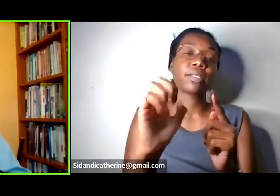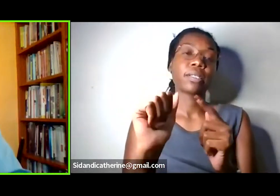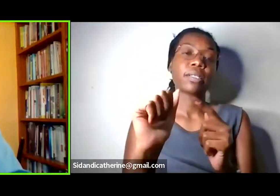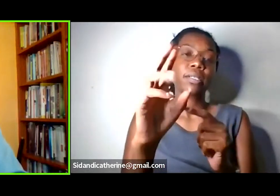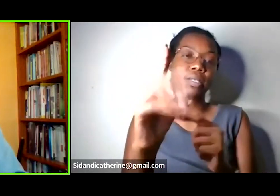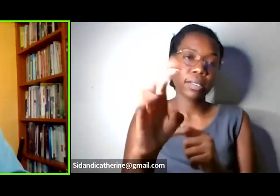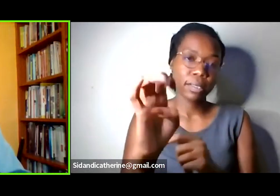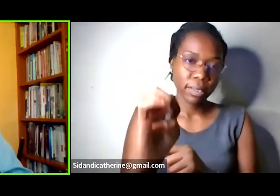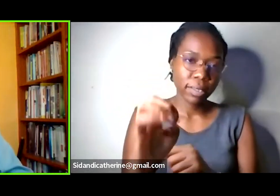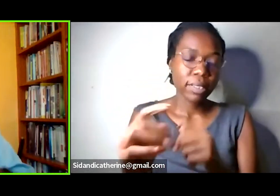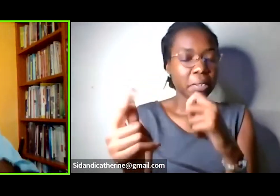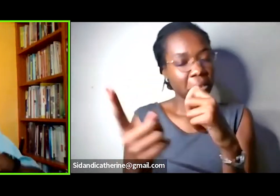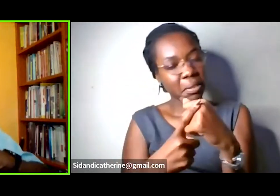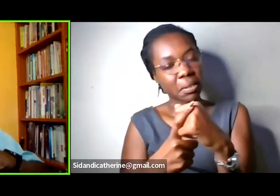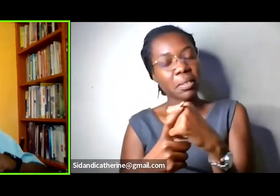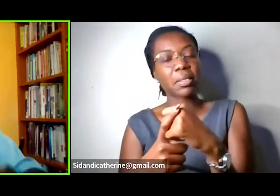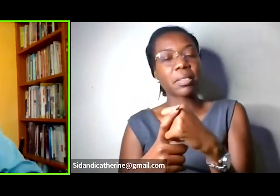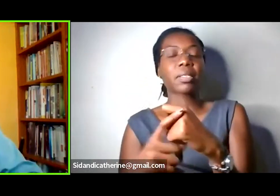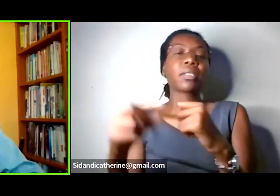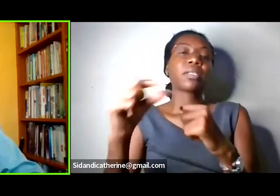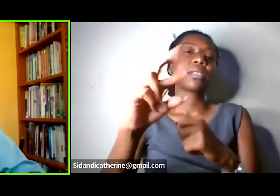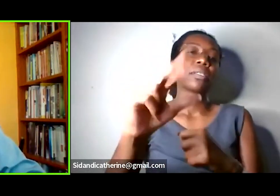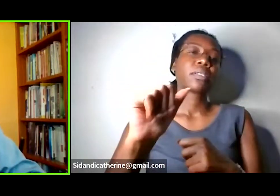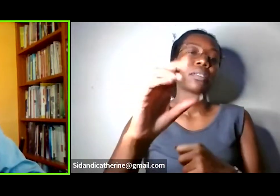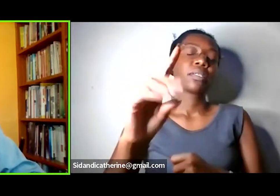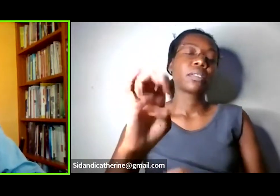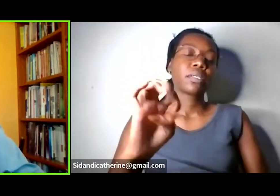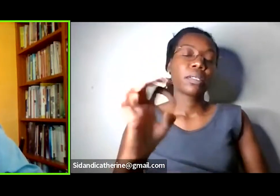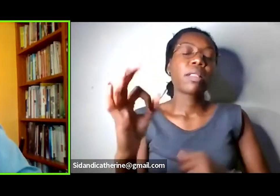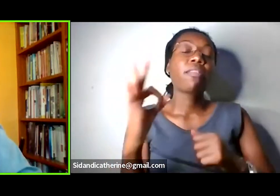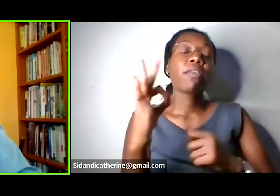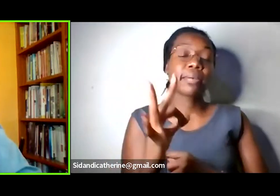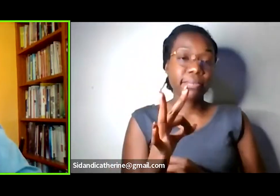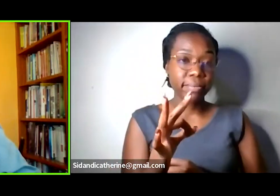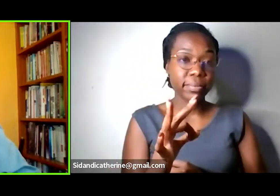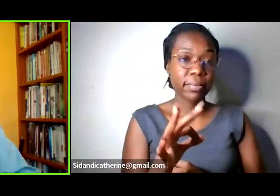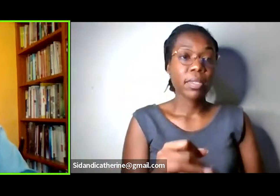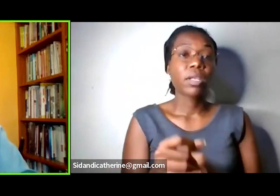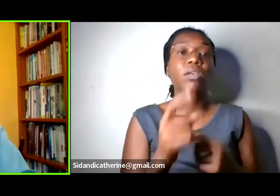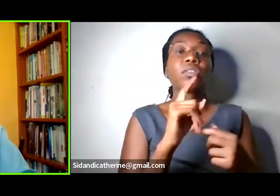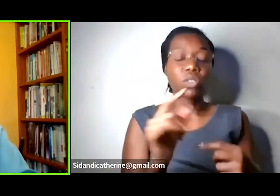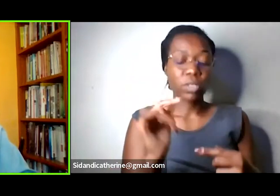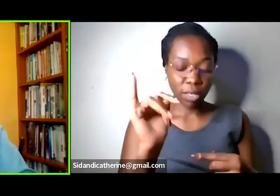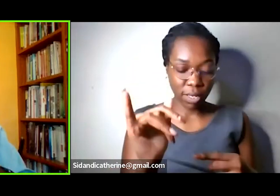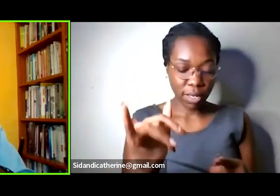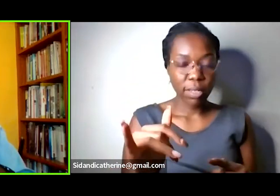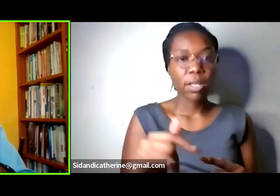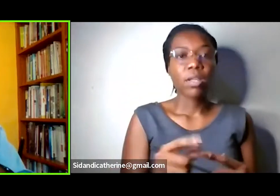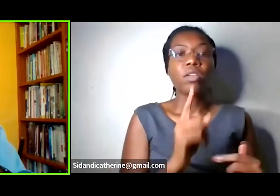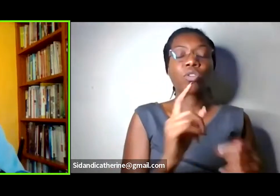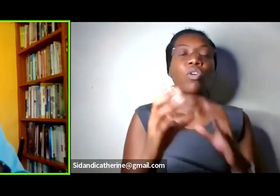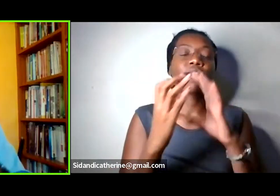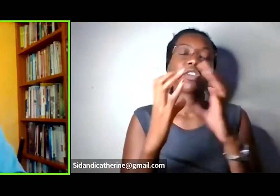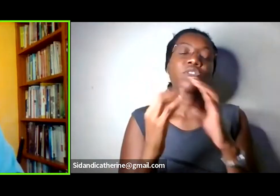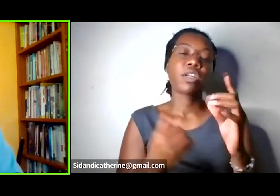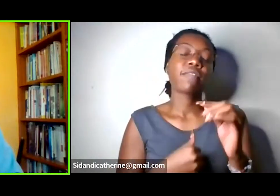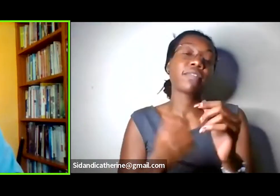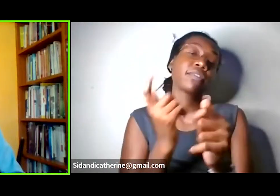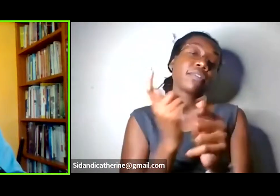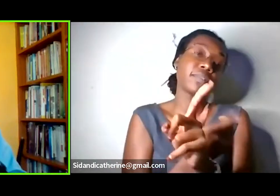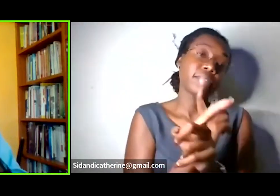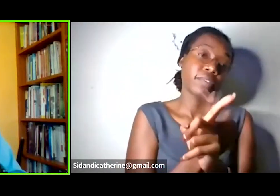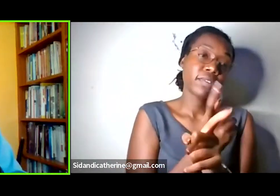at the Q&A segment. As we wait for questions to be asked, James,